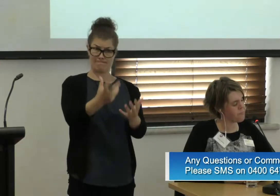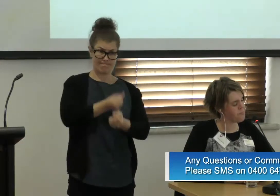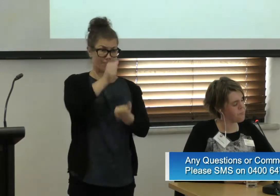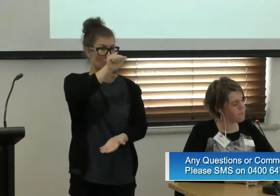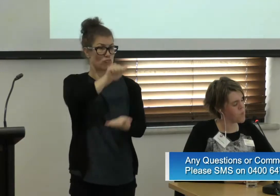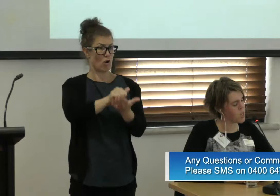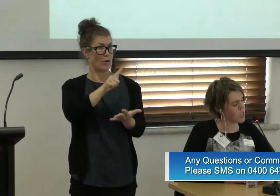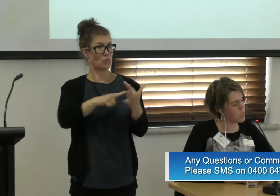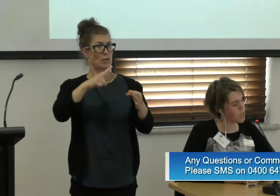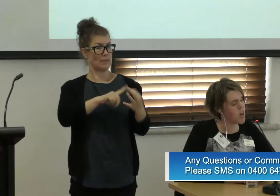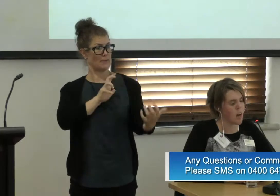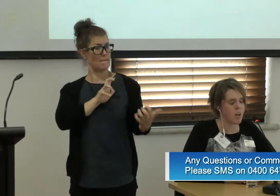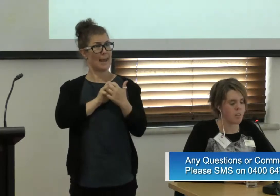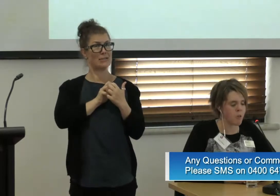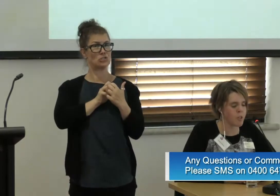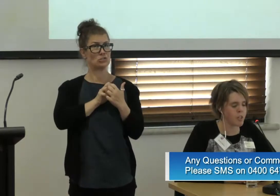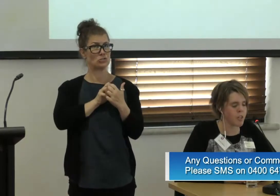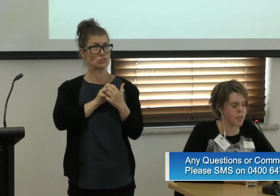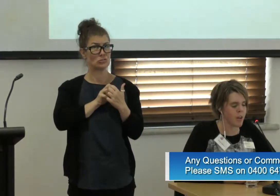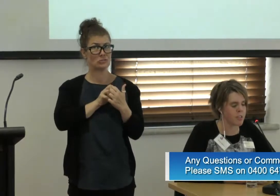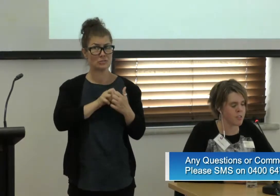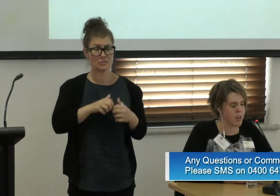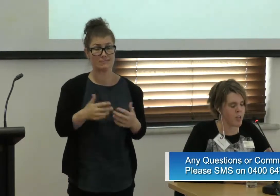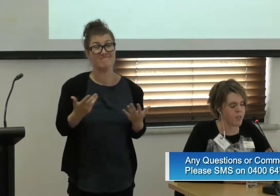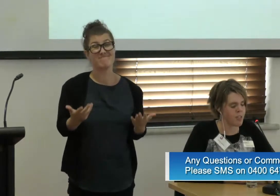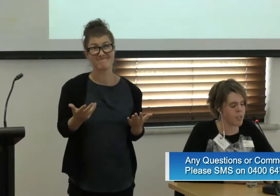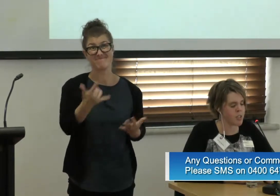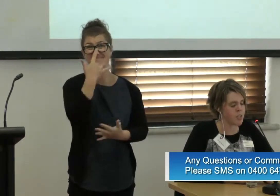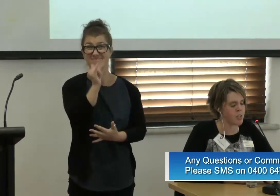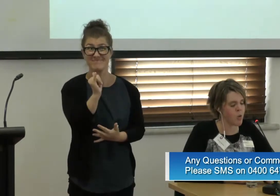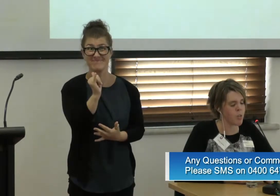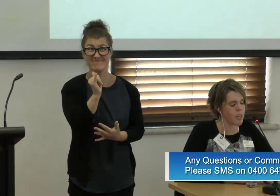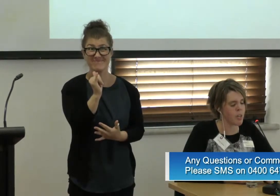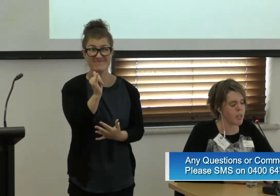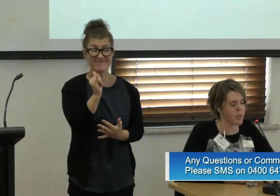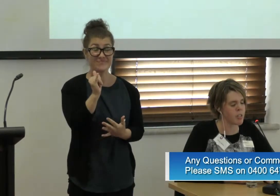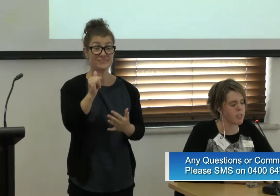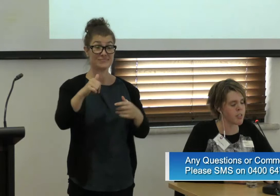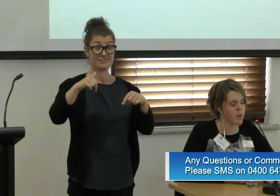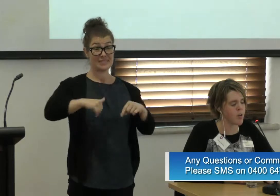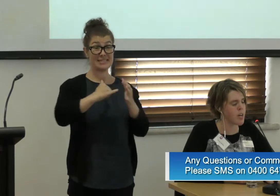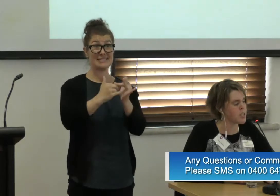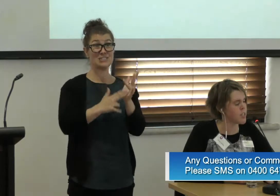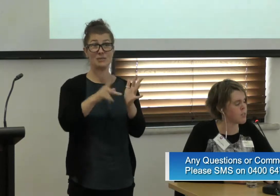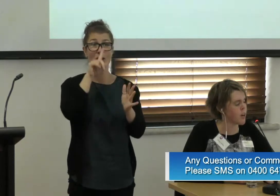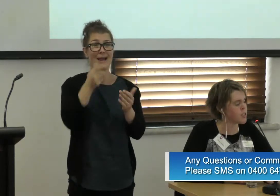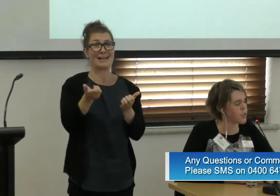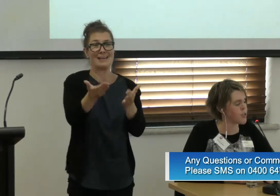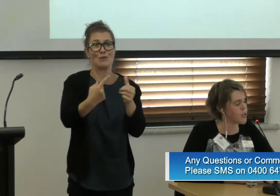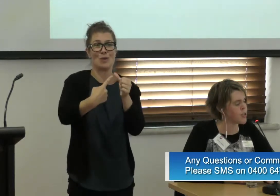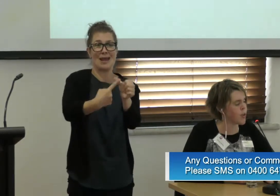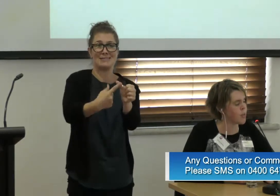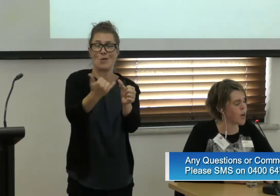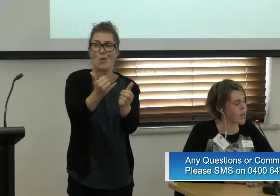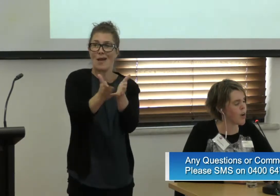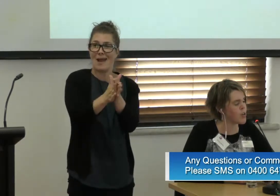for her. Yeah. And unfortunately, as is the nature of this session, there's not really a clear answer to that or an easy, fast solution